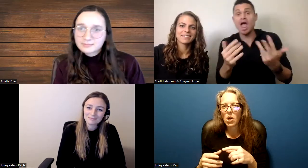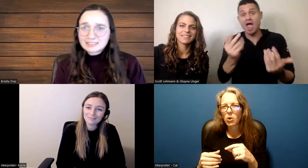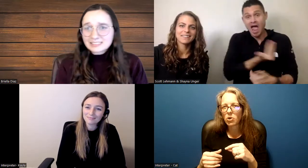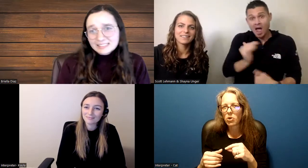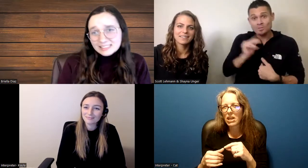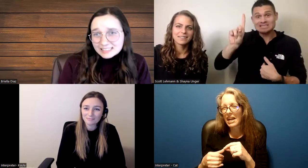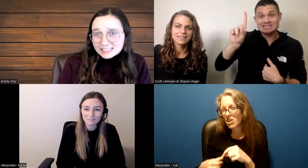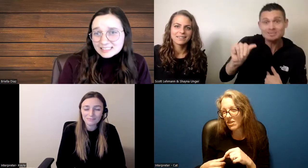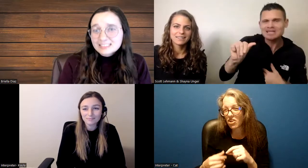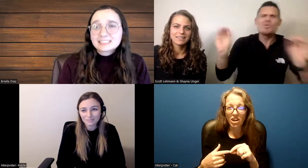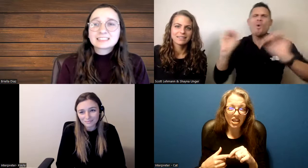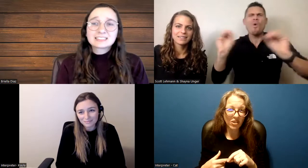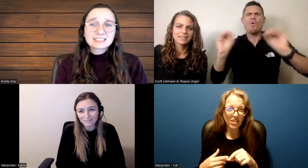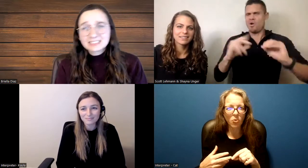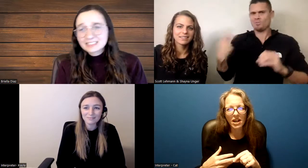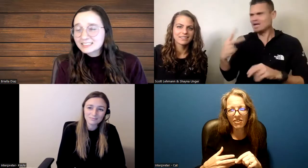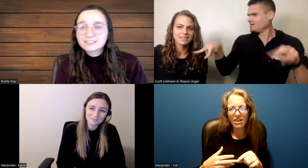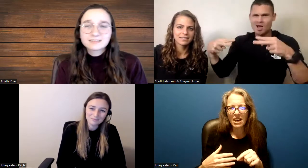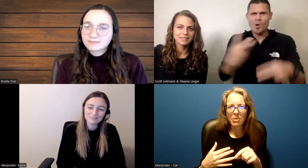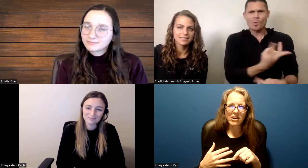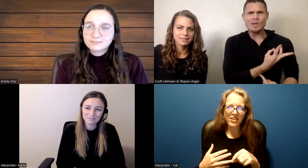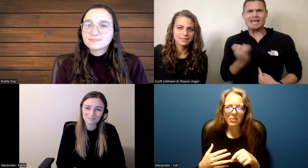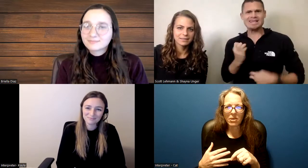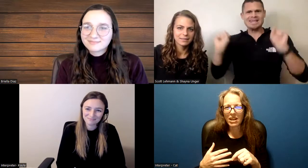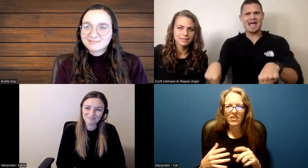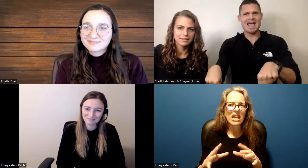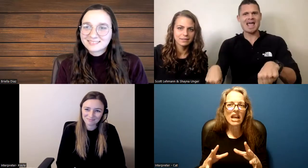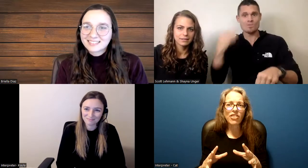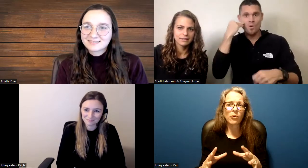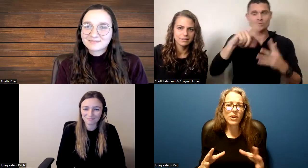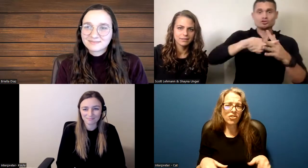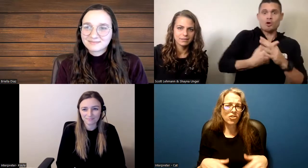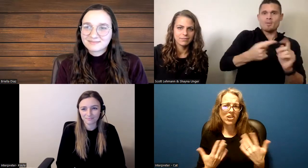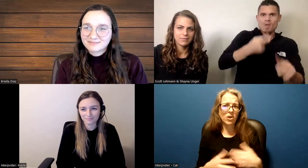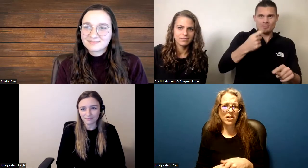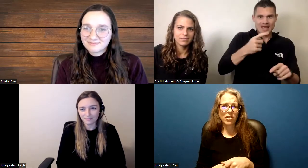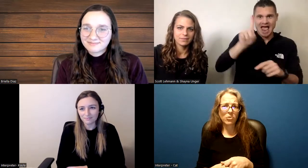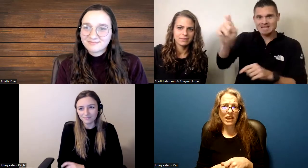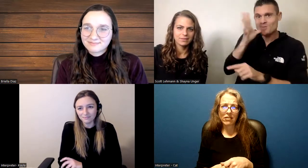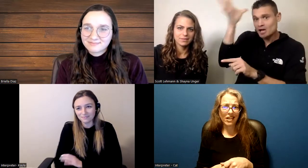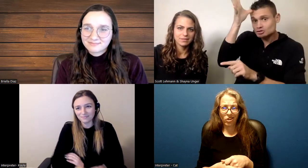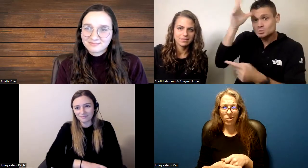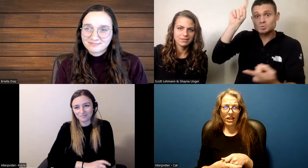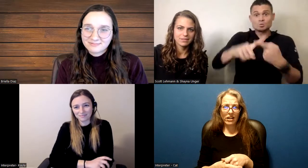like, can I do this? Should I do this? What if, but our disabilities, nothing. We just looked at one another. And